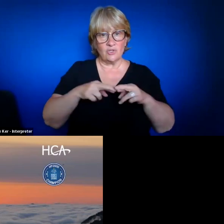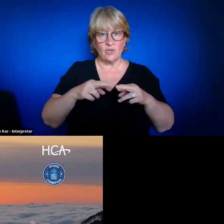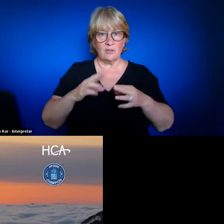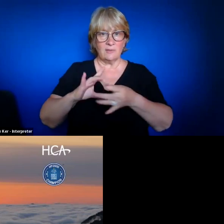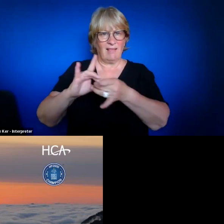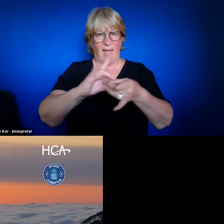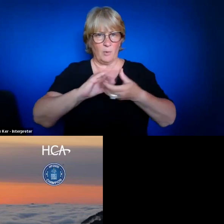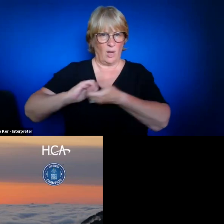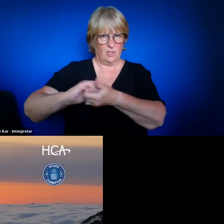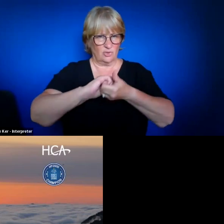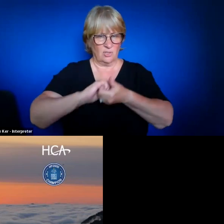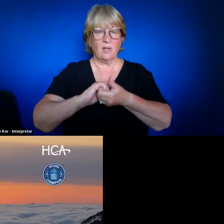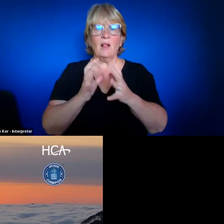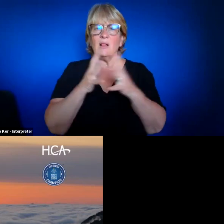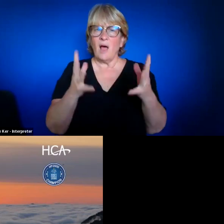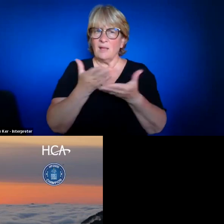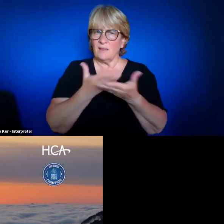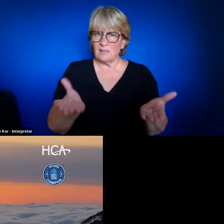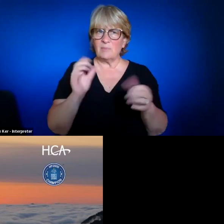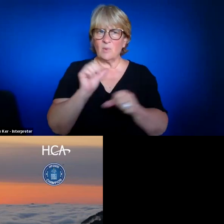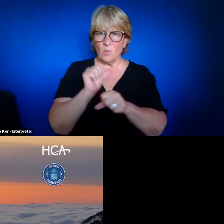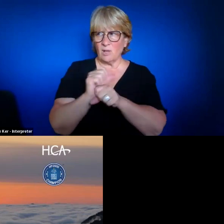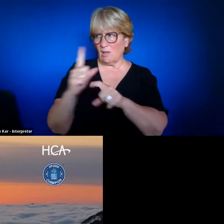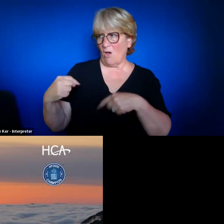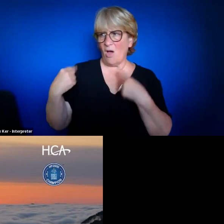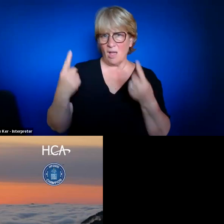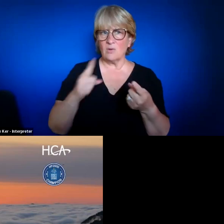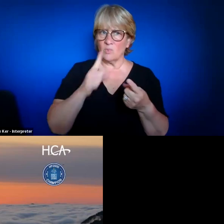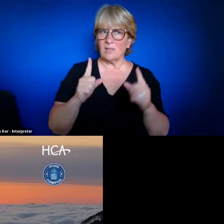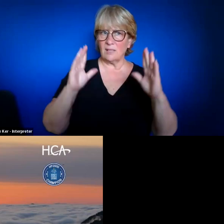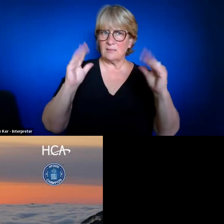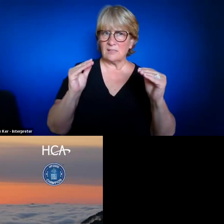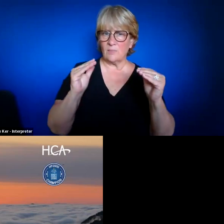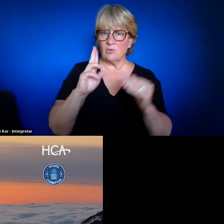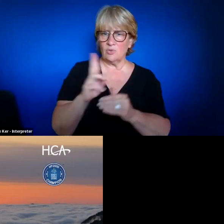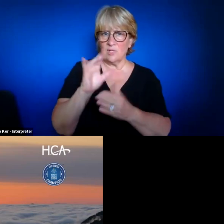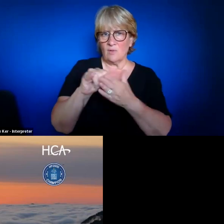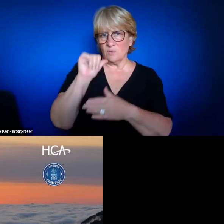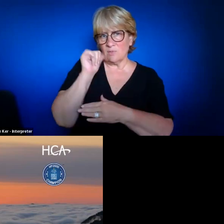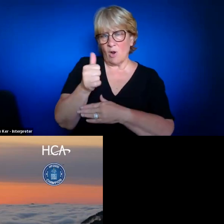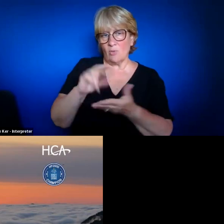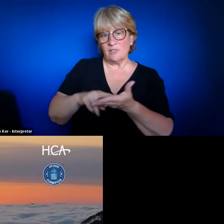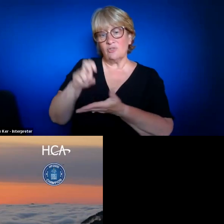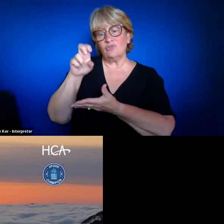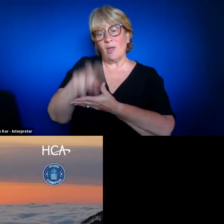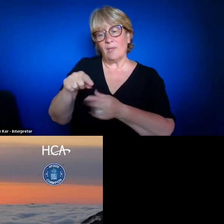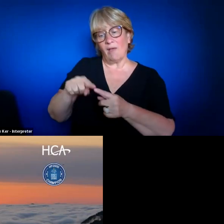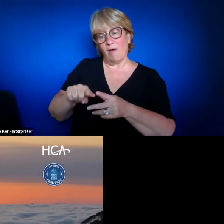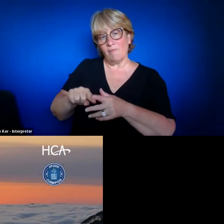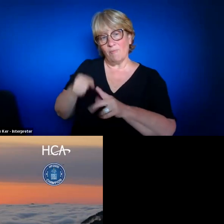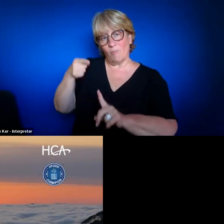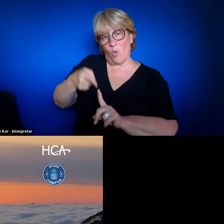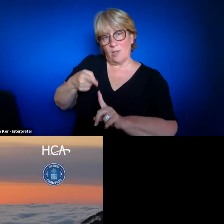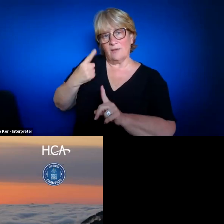of the things that they've been working on, they really are anticipating using those tomorrow as a jumping off point for